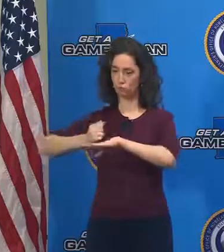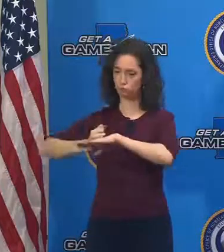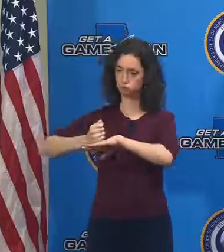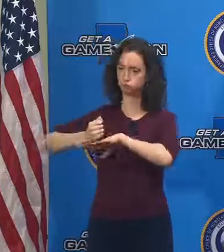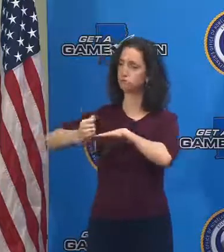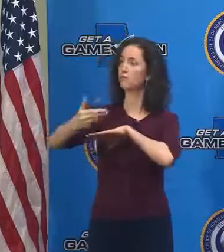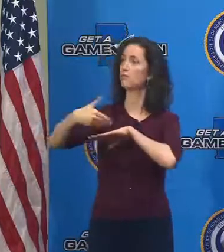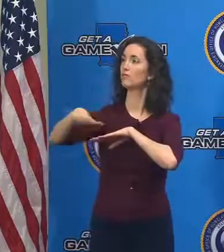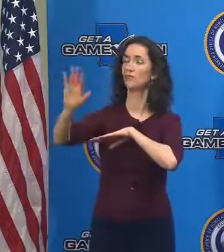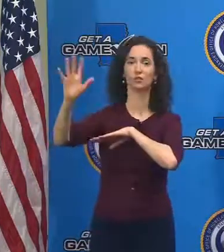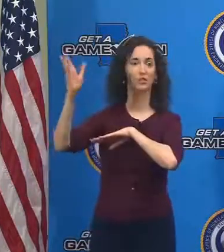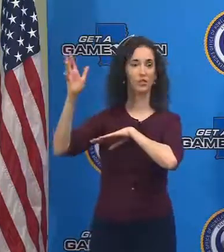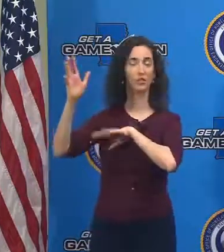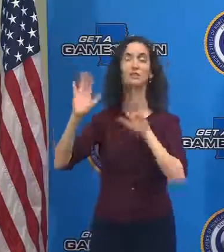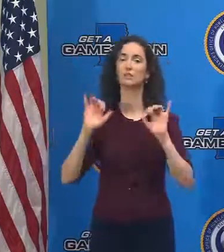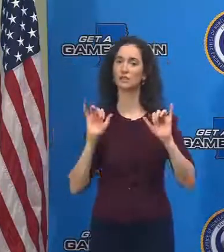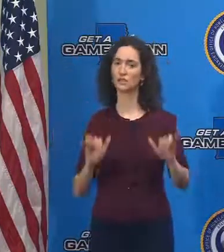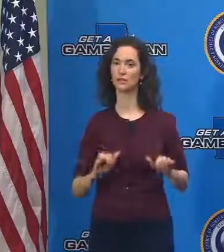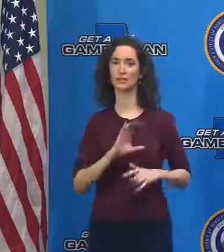CPRA has continuing